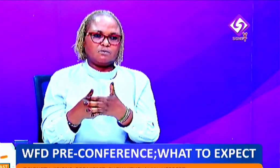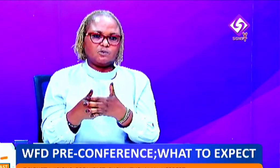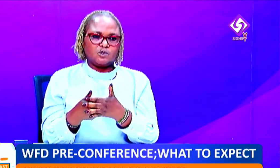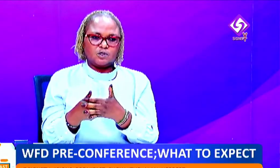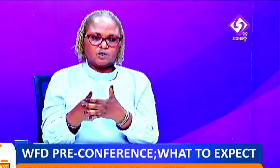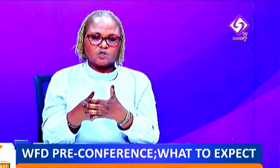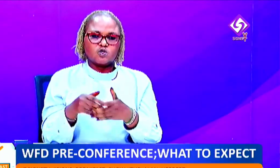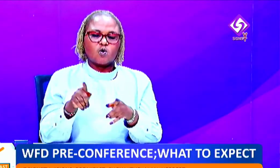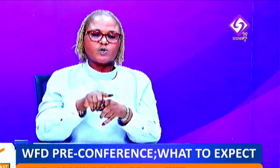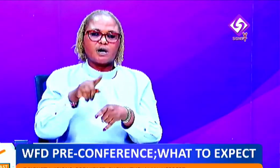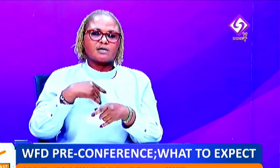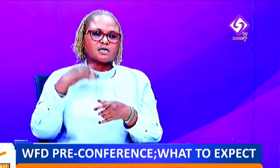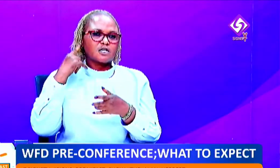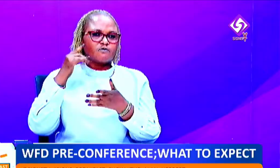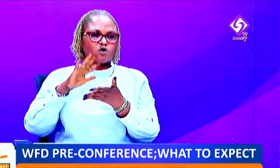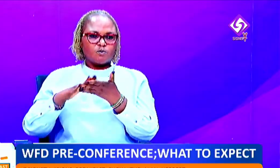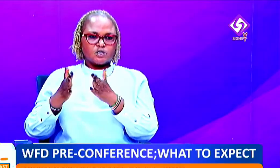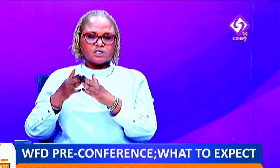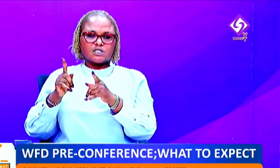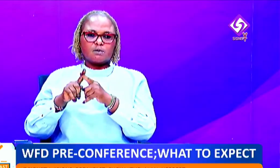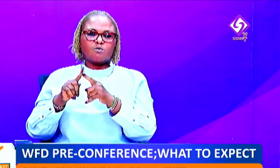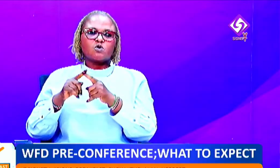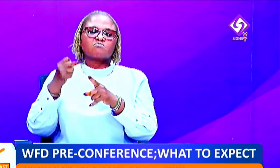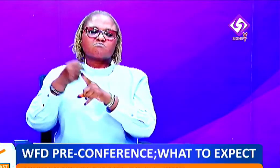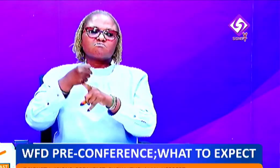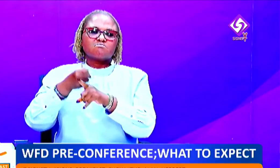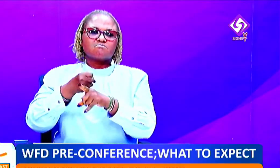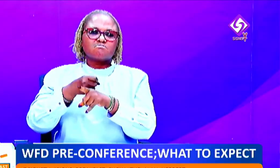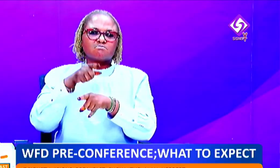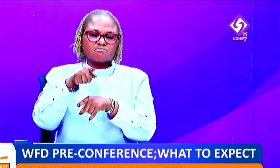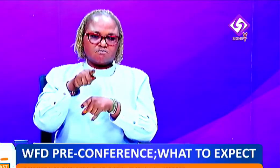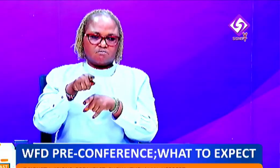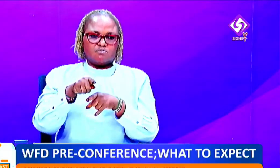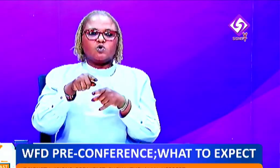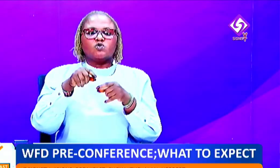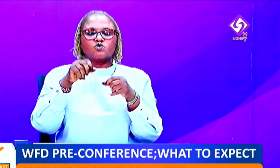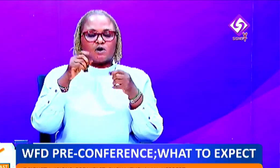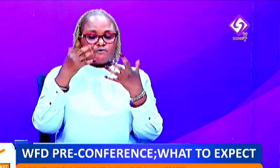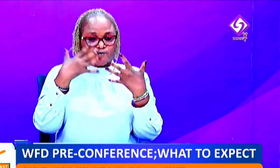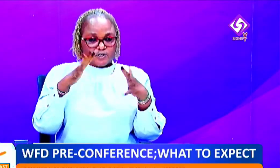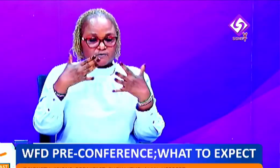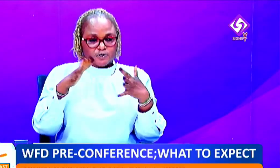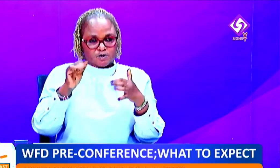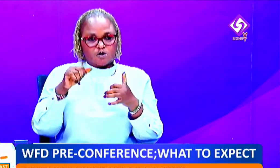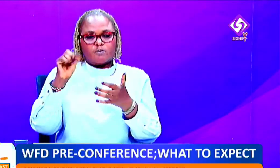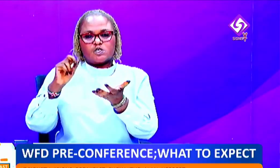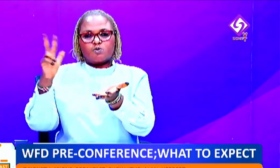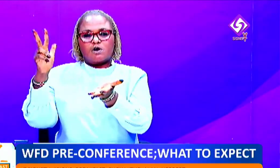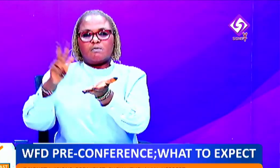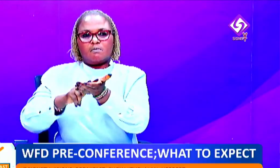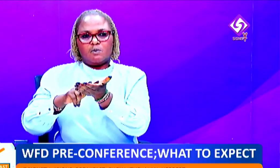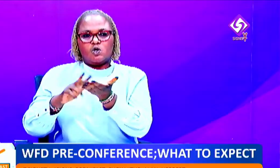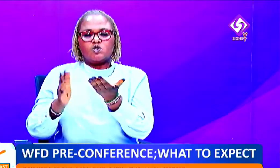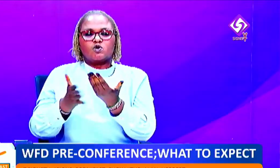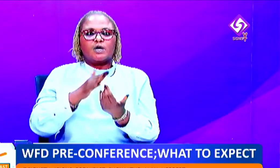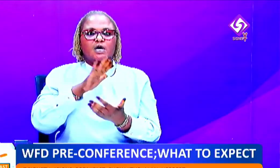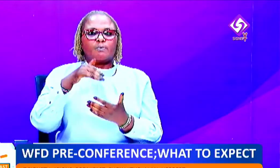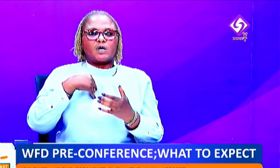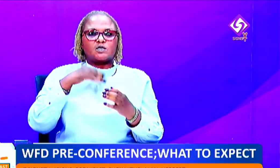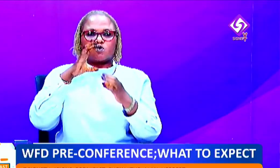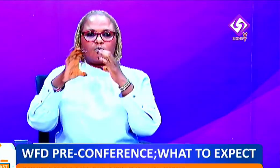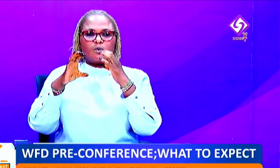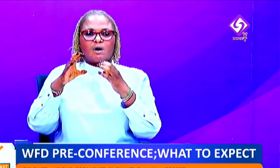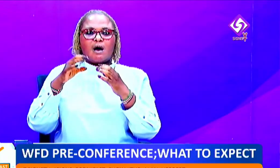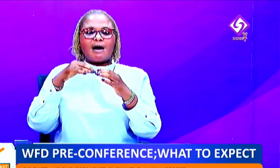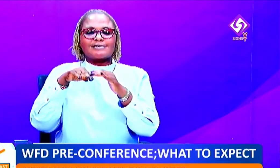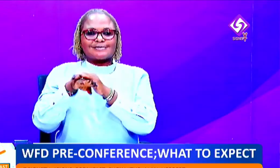been making the process take too long. So as a deaf community, we have been advocating for that to be finished and